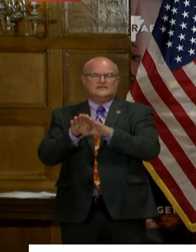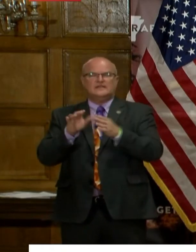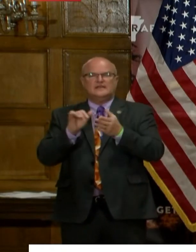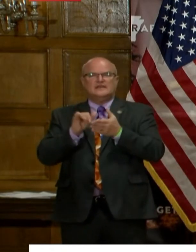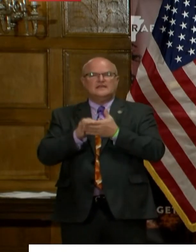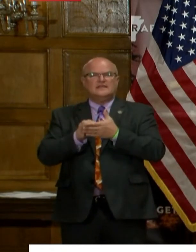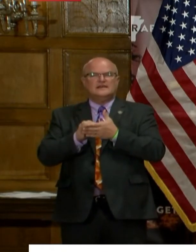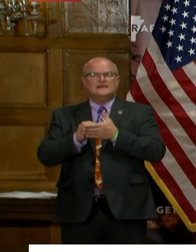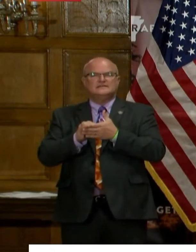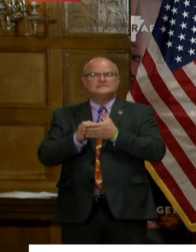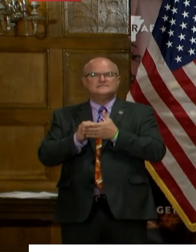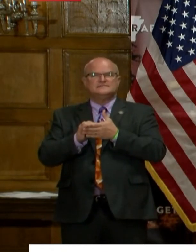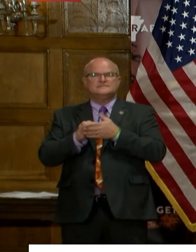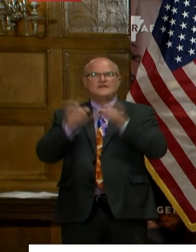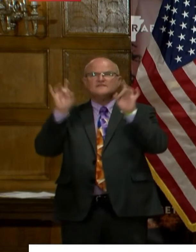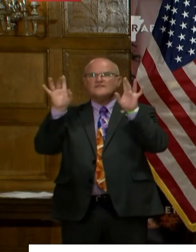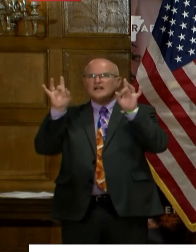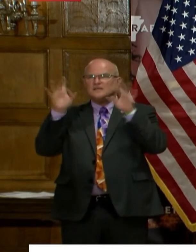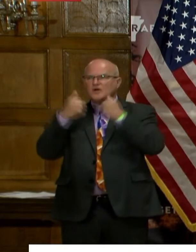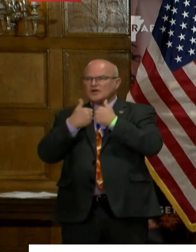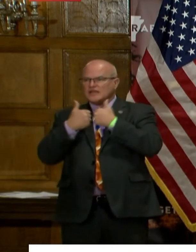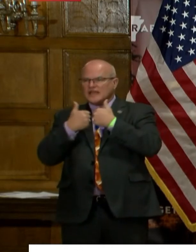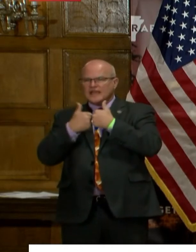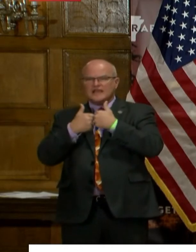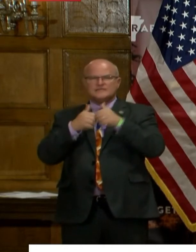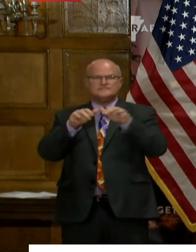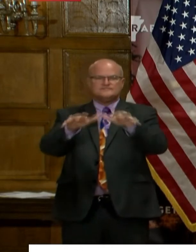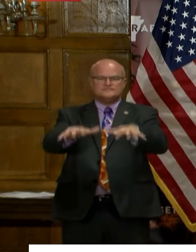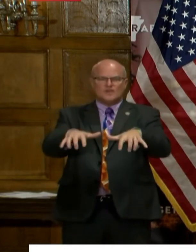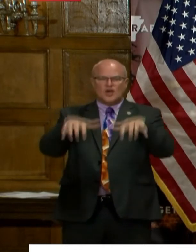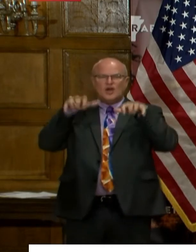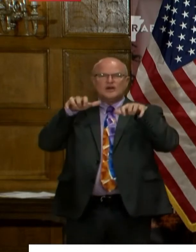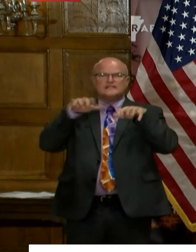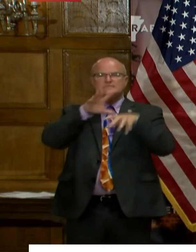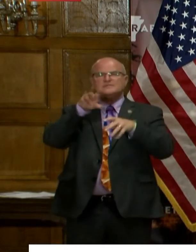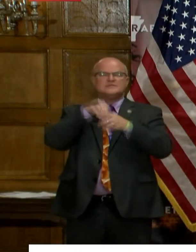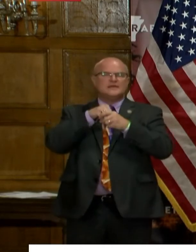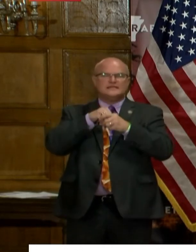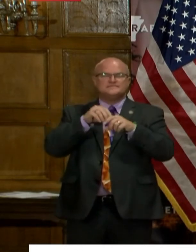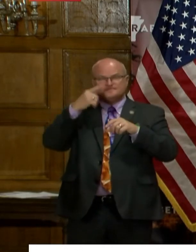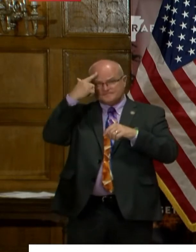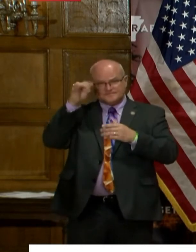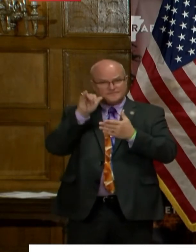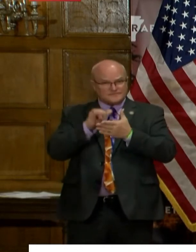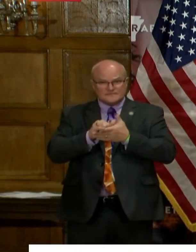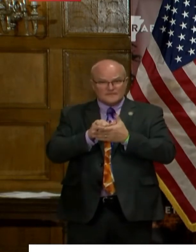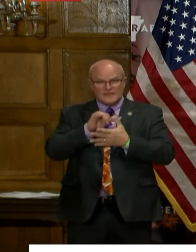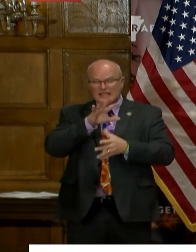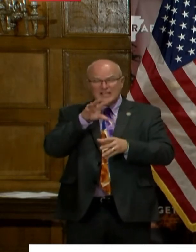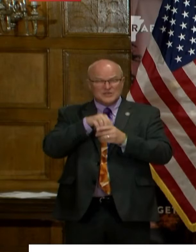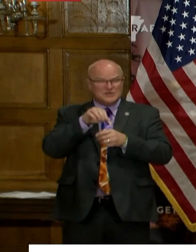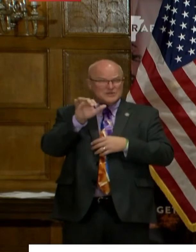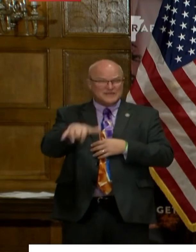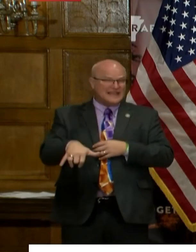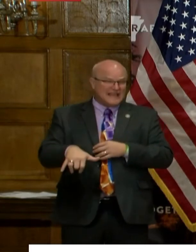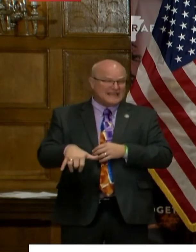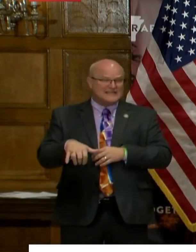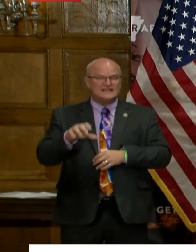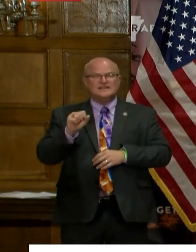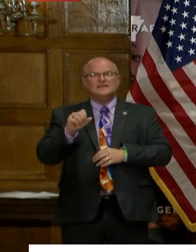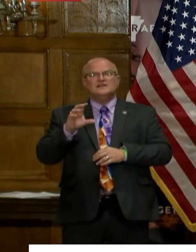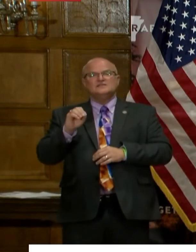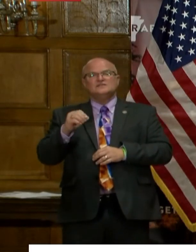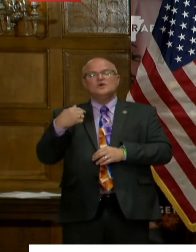the volleyball games and the audience participation there, because that would be included in that. And